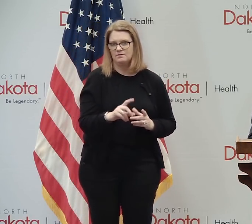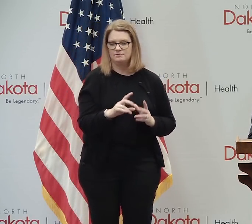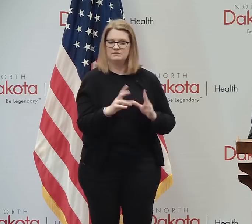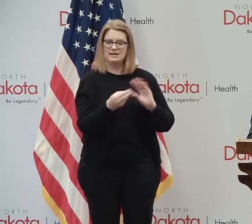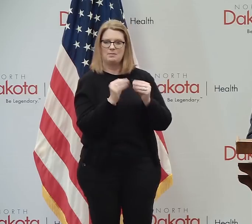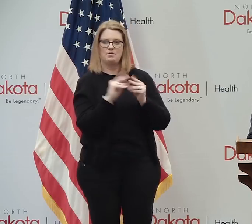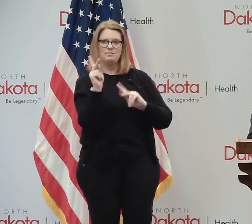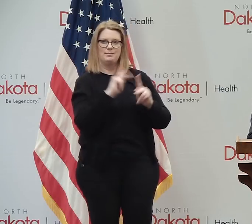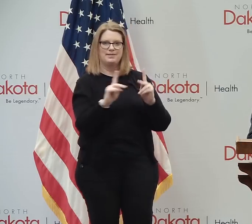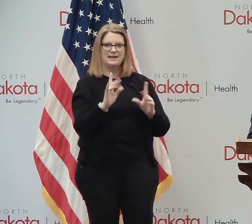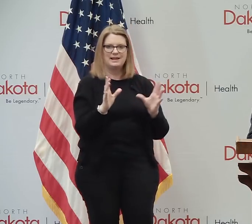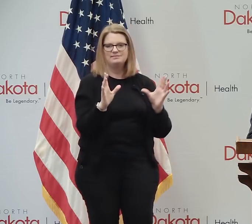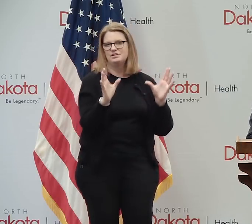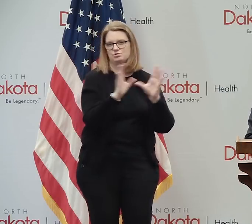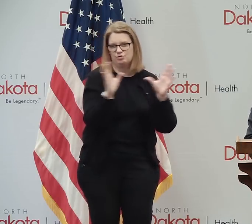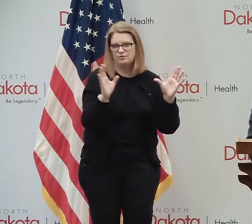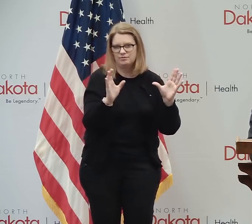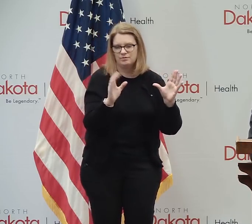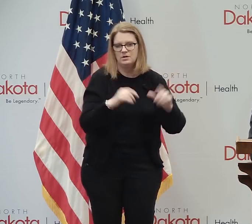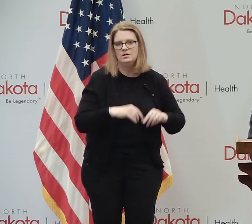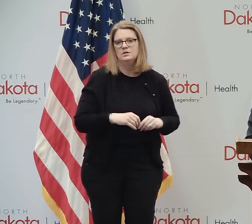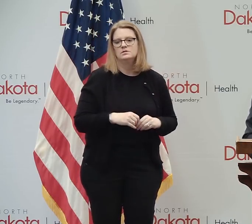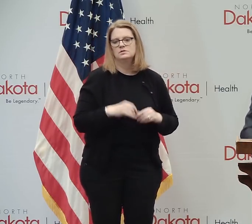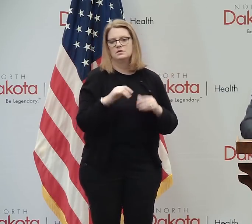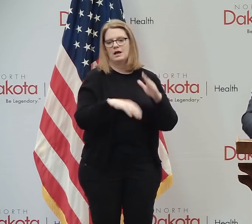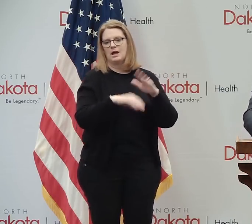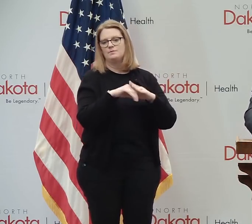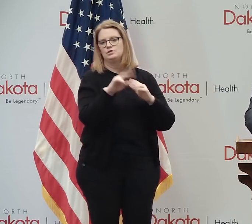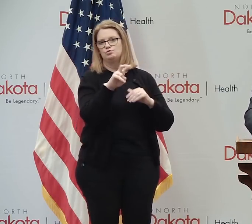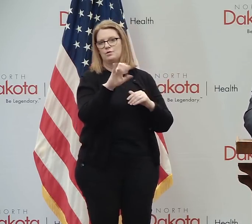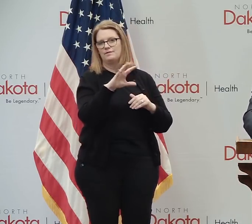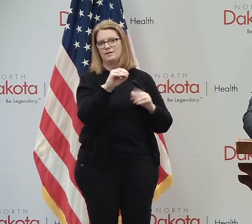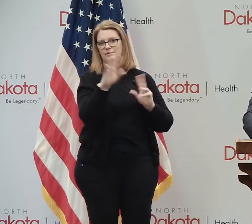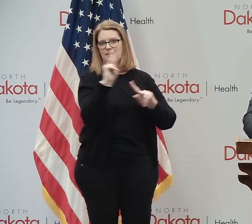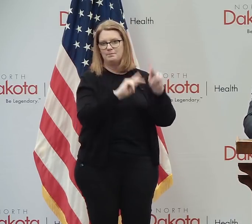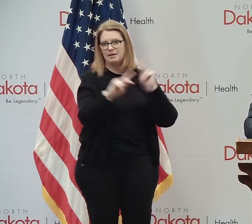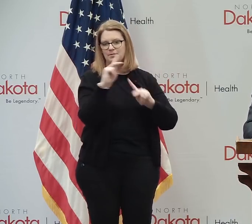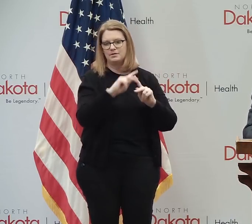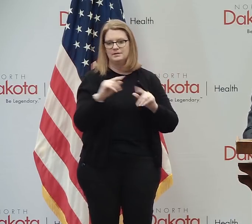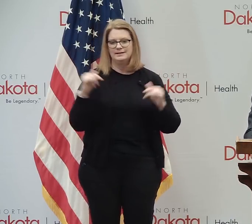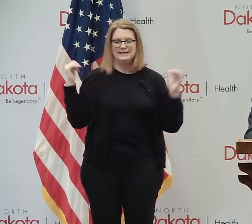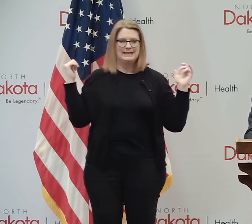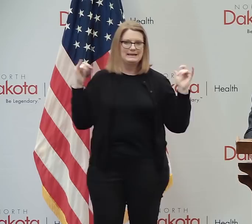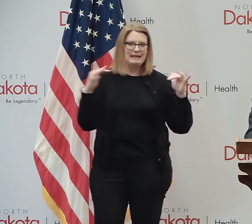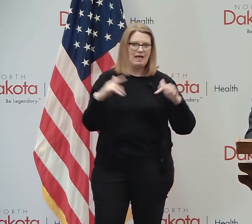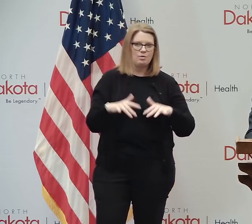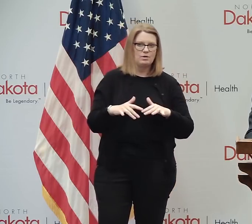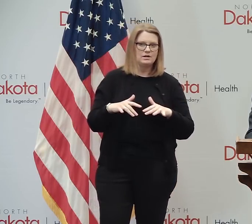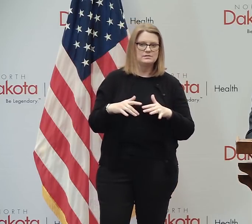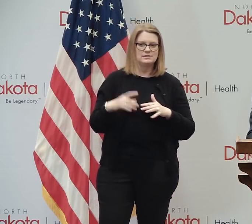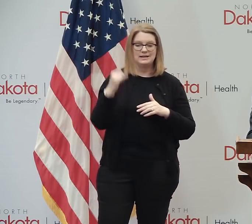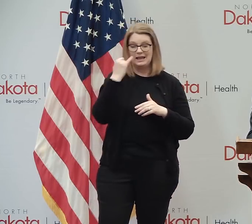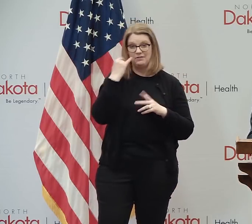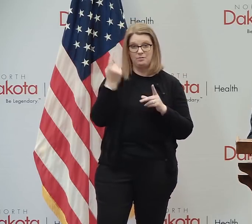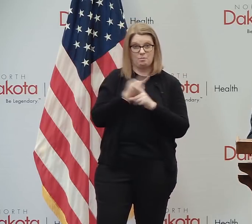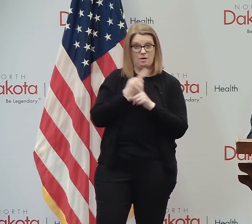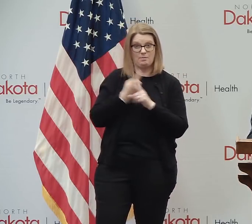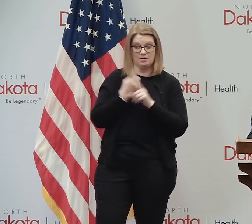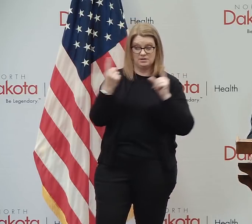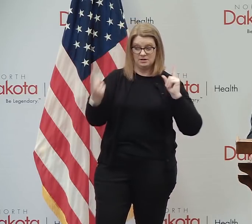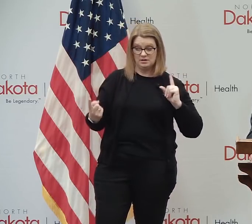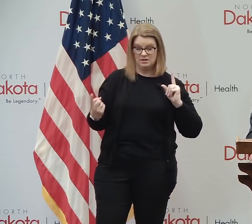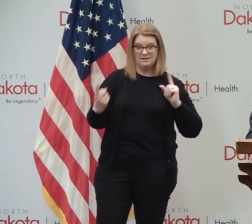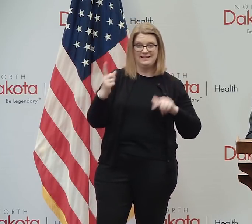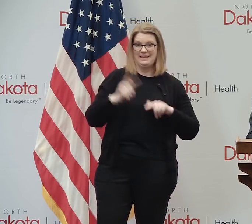occupancy, or up to 250 people. Gatherings of any size shouldn't be held if proper distancing cannot